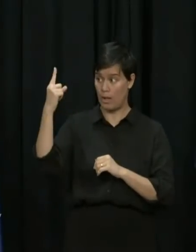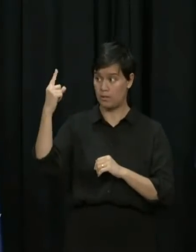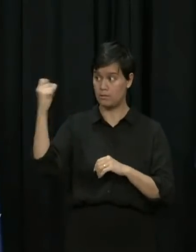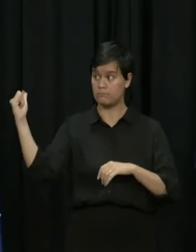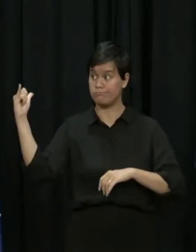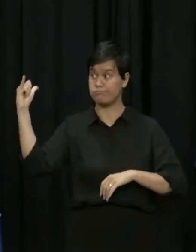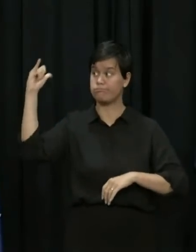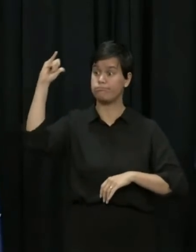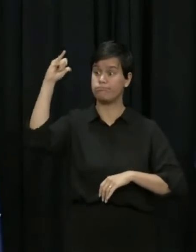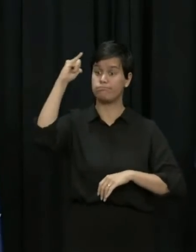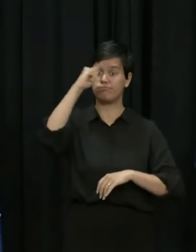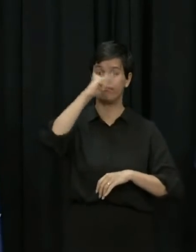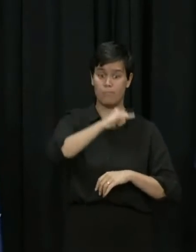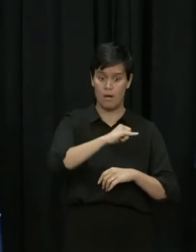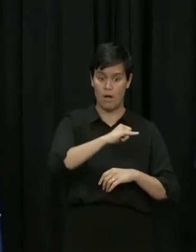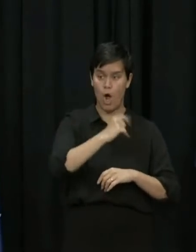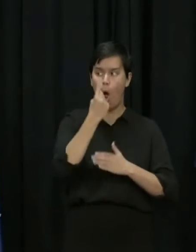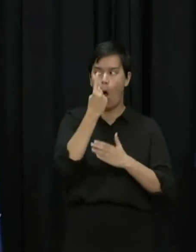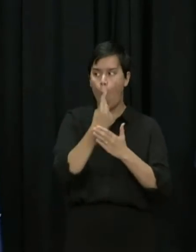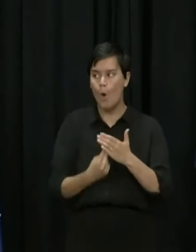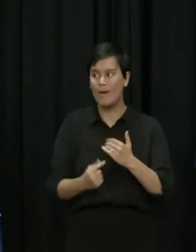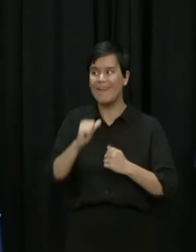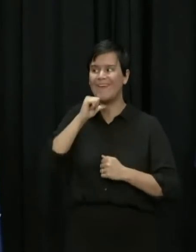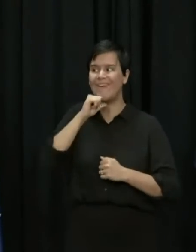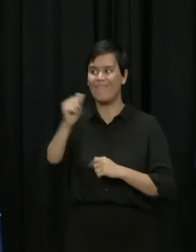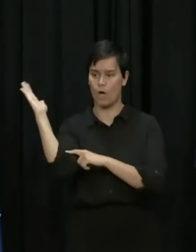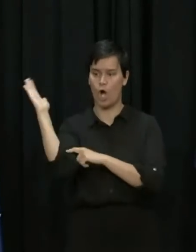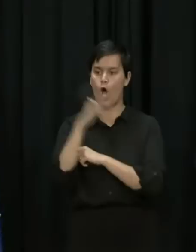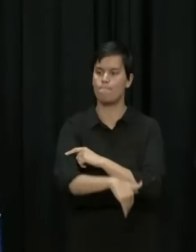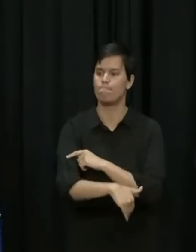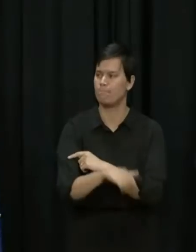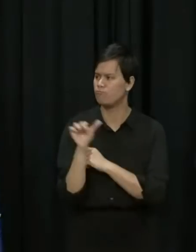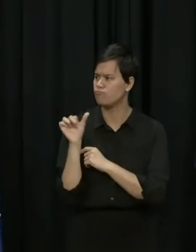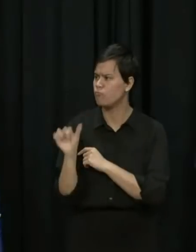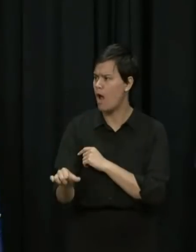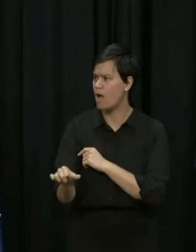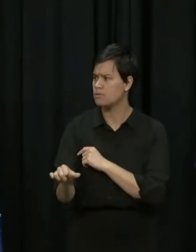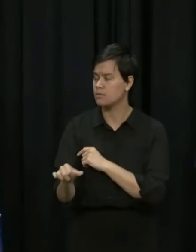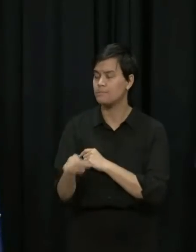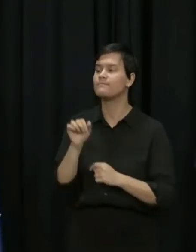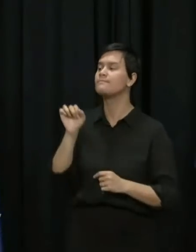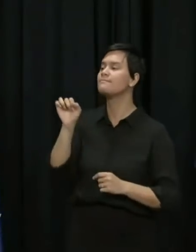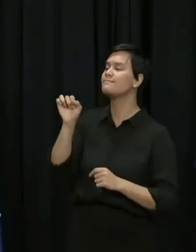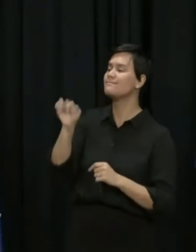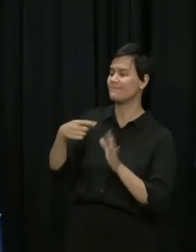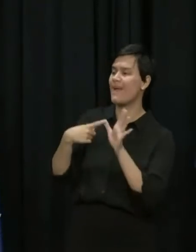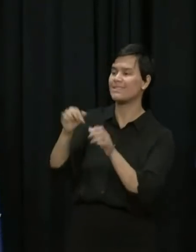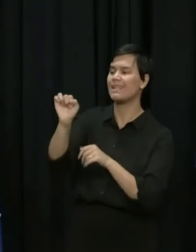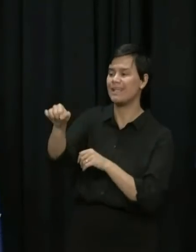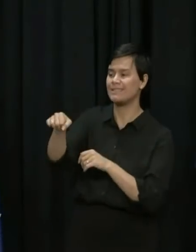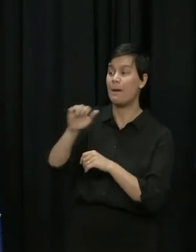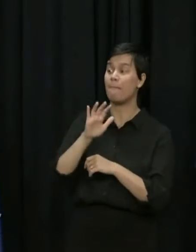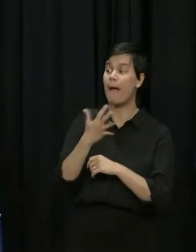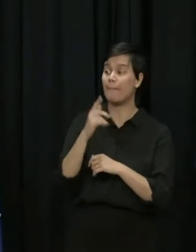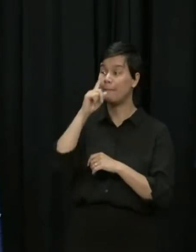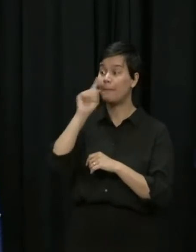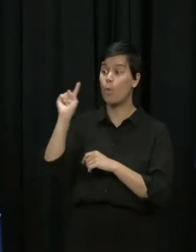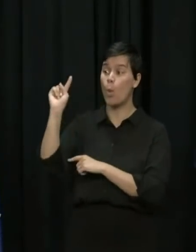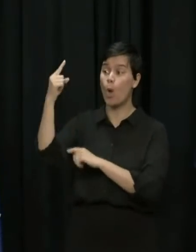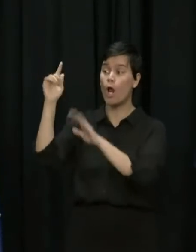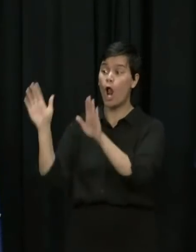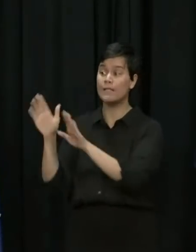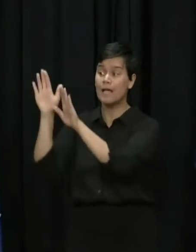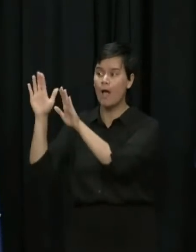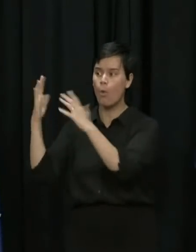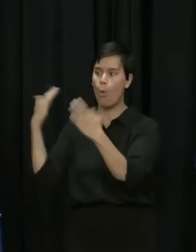to their homes in other parts of the country? As it was last time, we understand people need to relocate. They may be in Auckland but not be